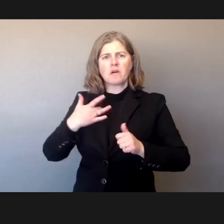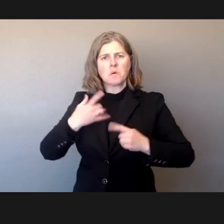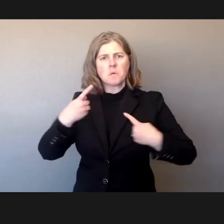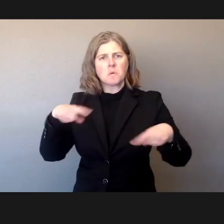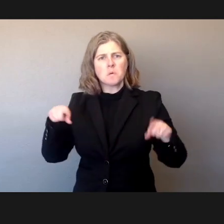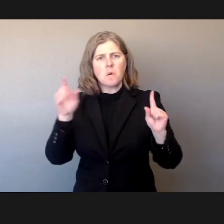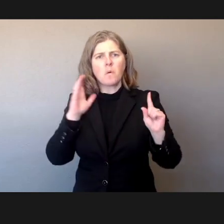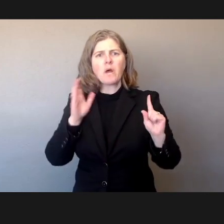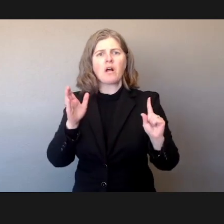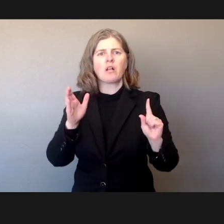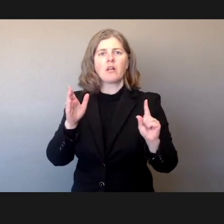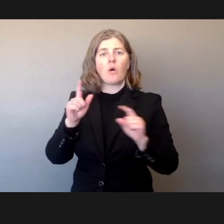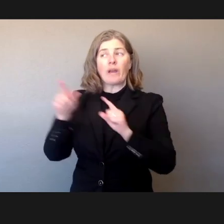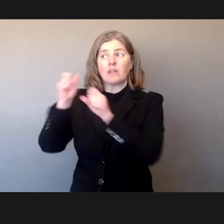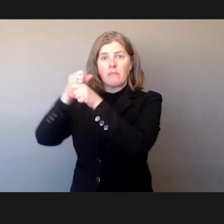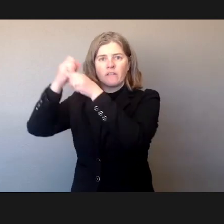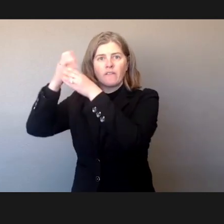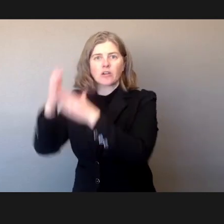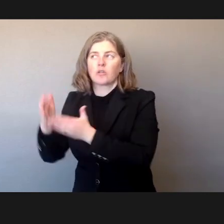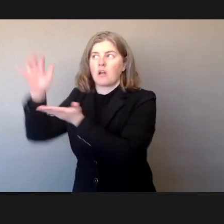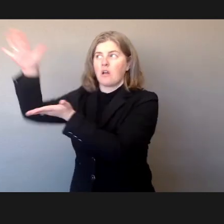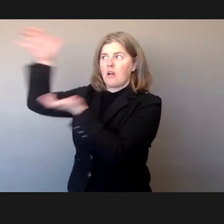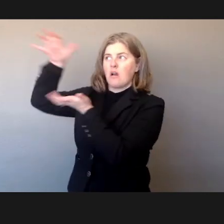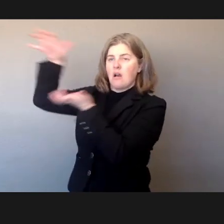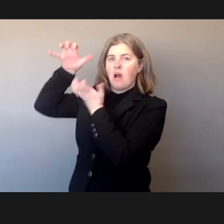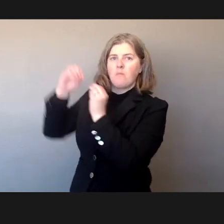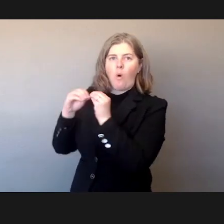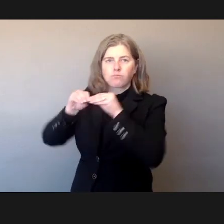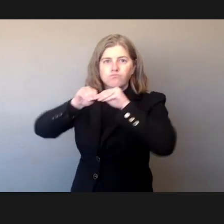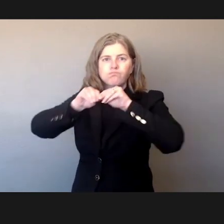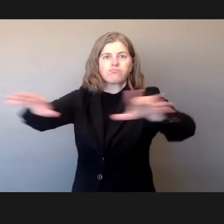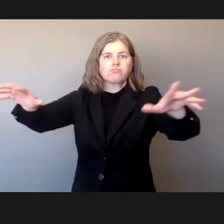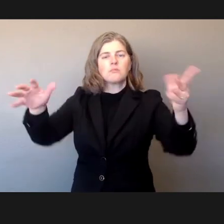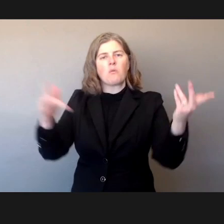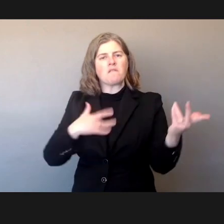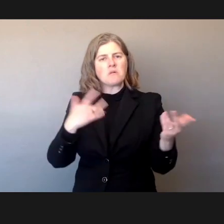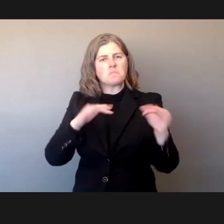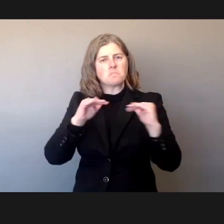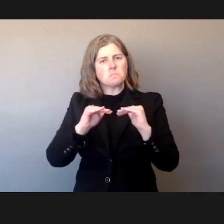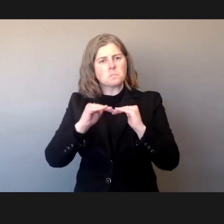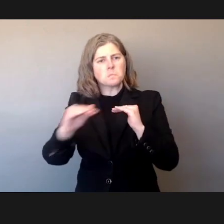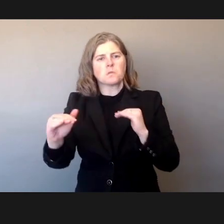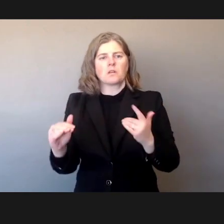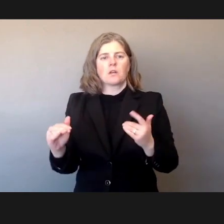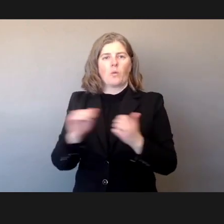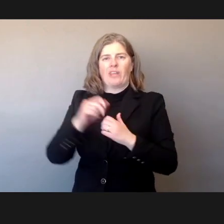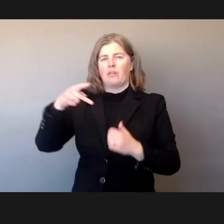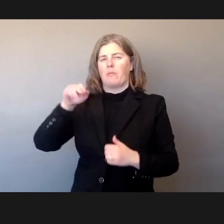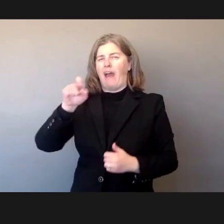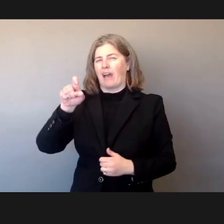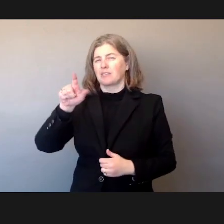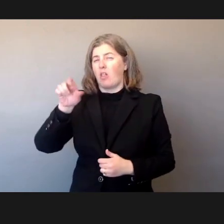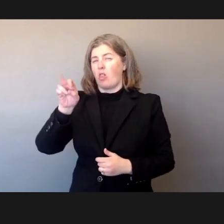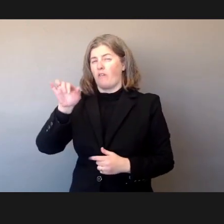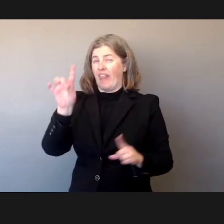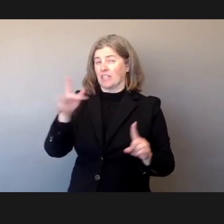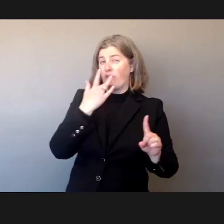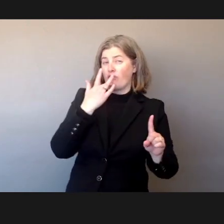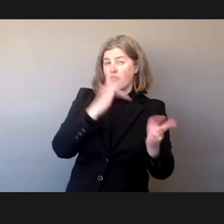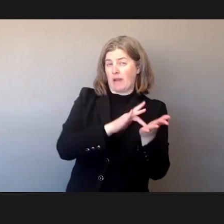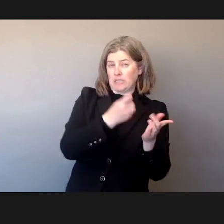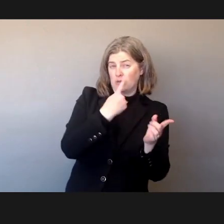when the manufacturer starts literally flooding the market with Paxlovid, which will be our preferred drug. We're